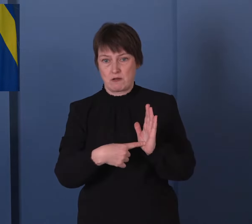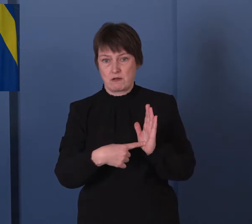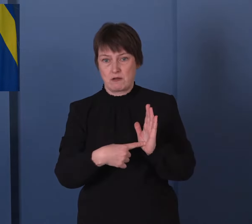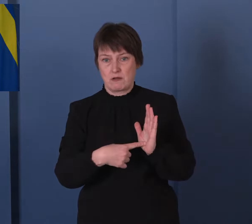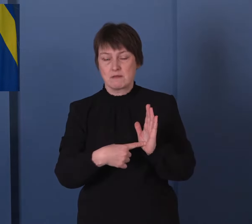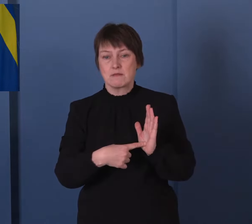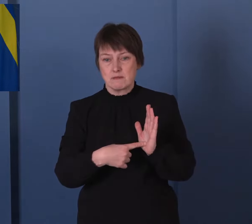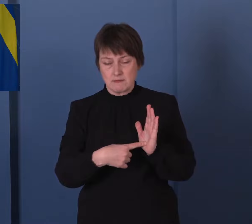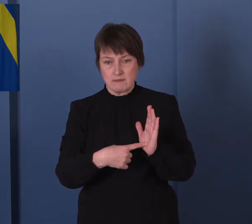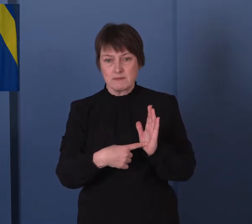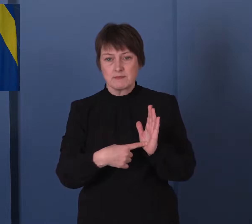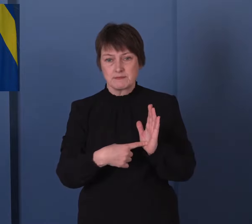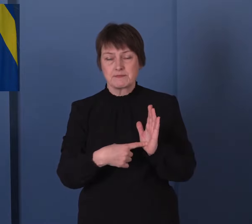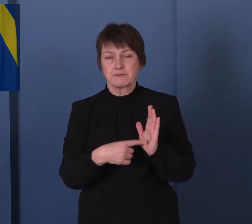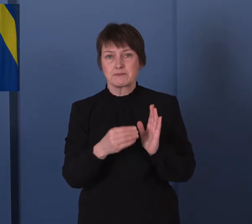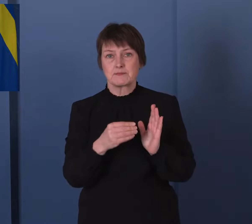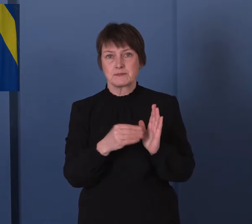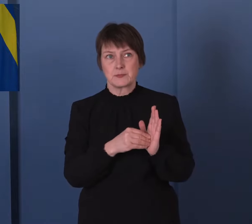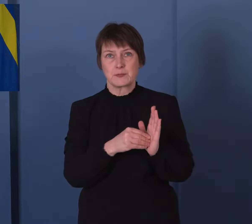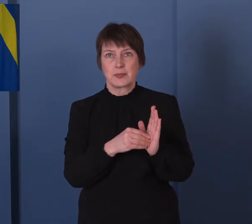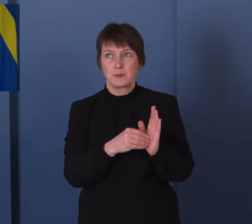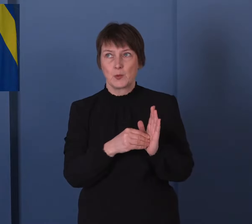have that kind of